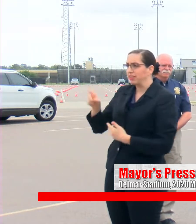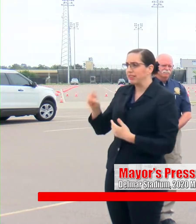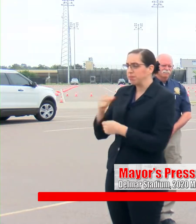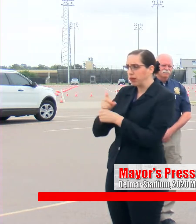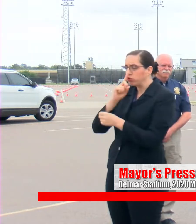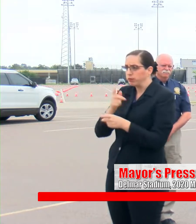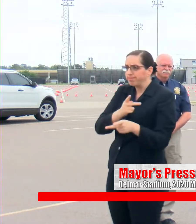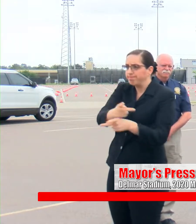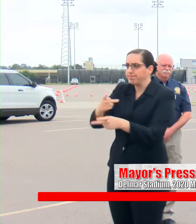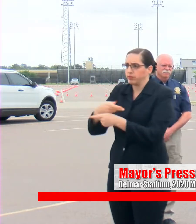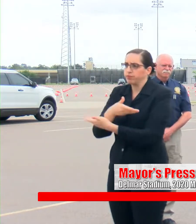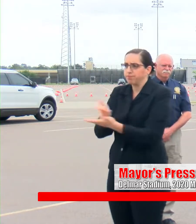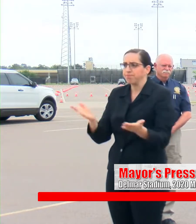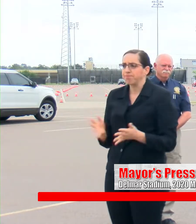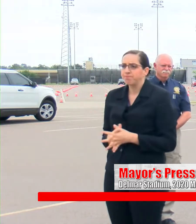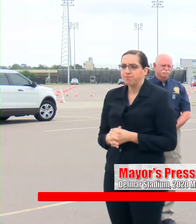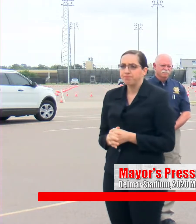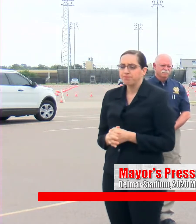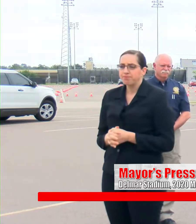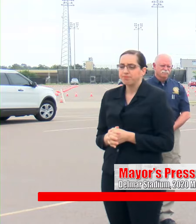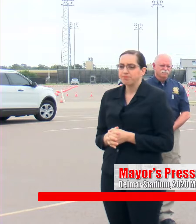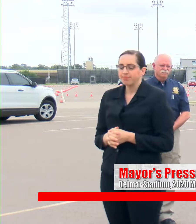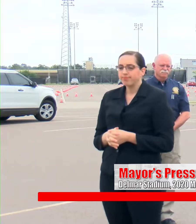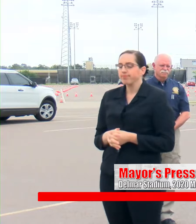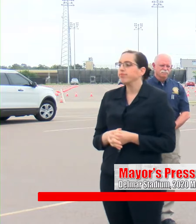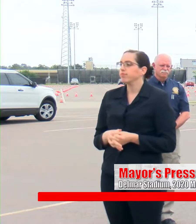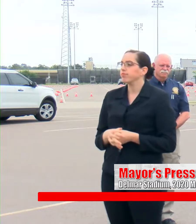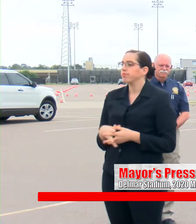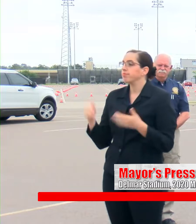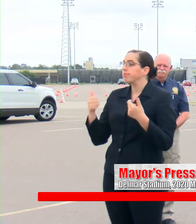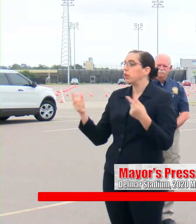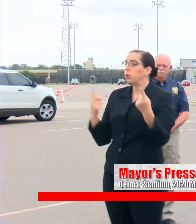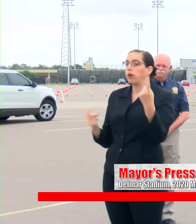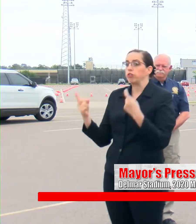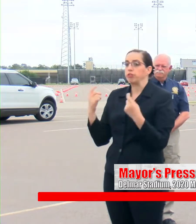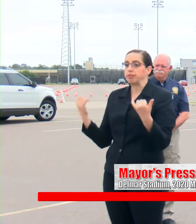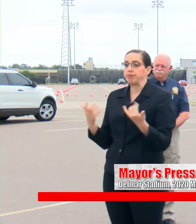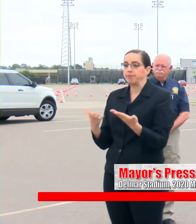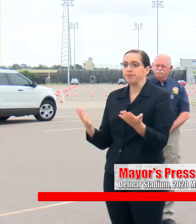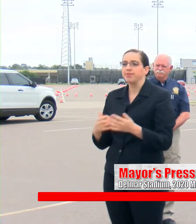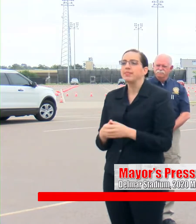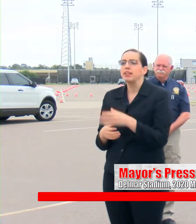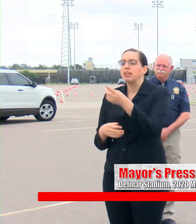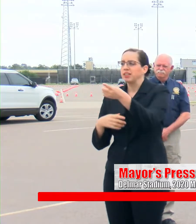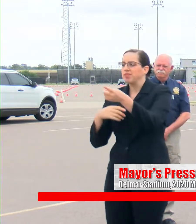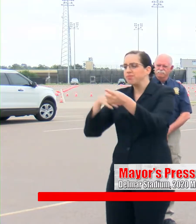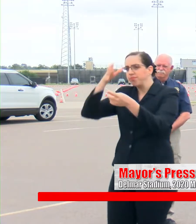our residents. Thanks. Okay, we'll take any questions that anyone may have. Yes, Mayor.